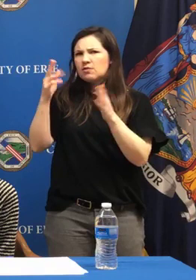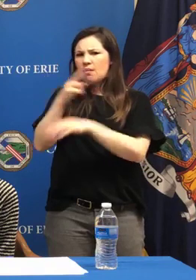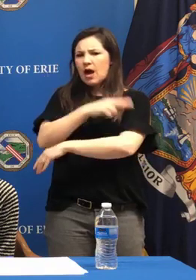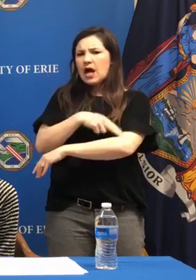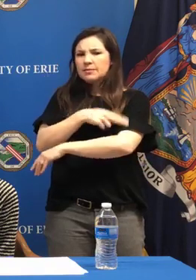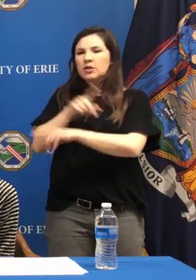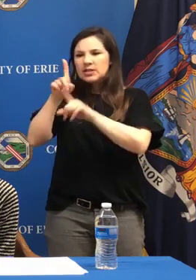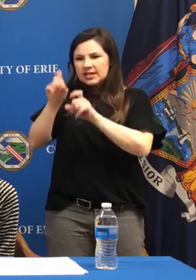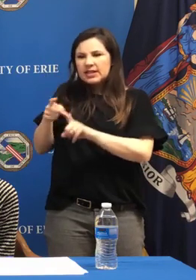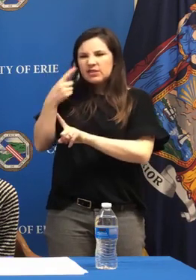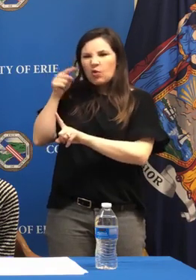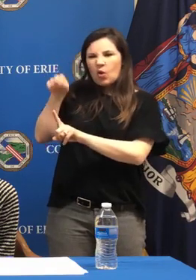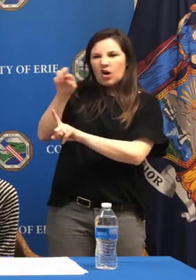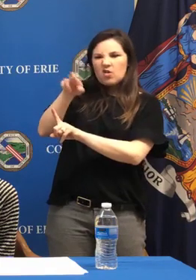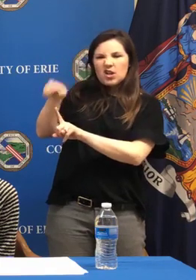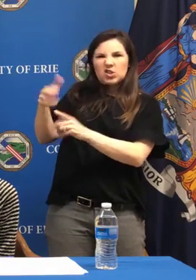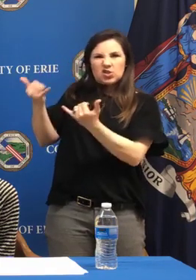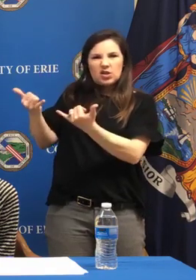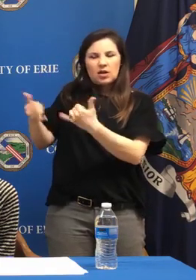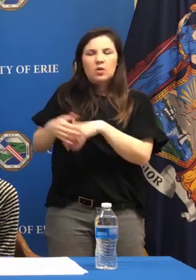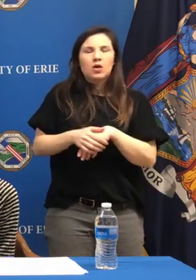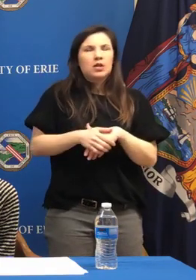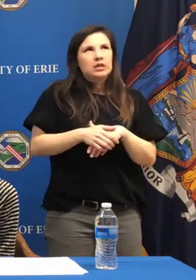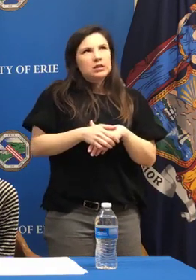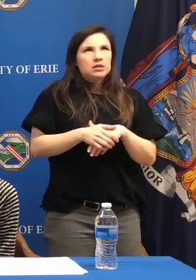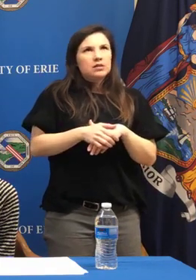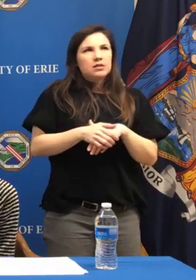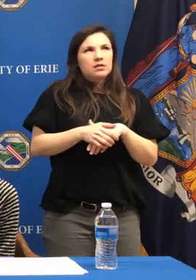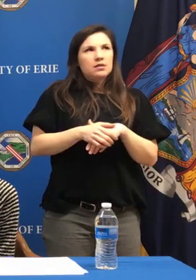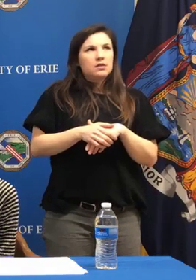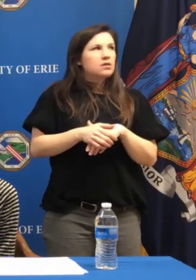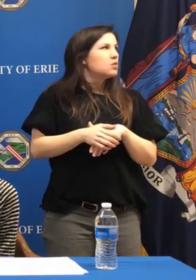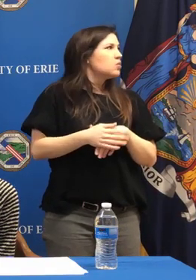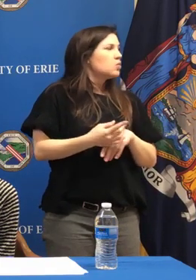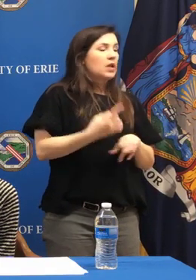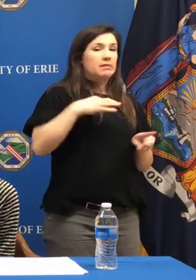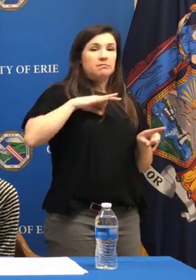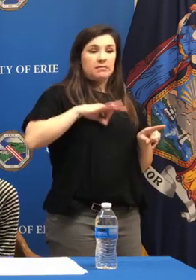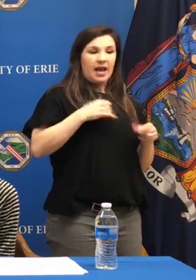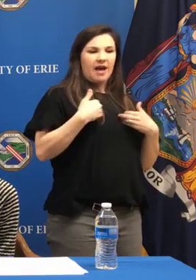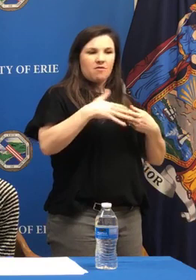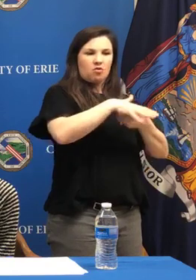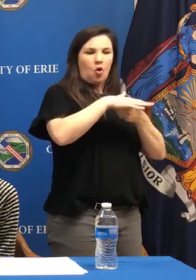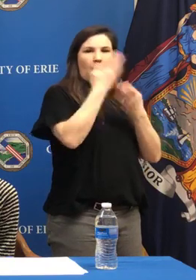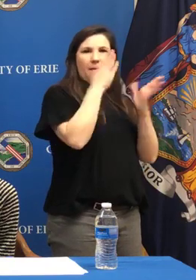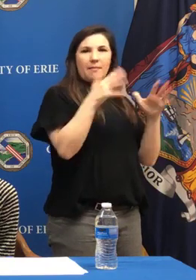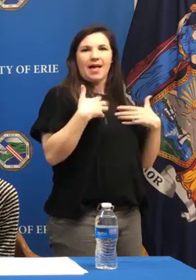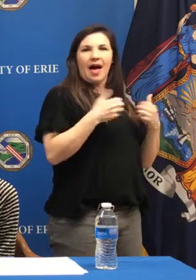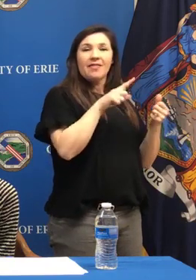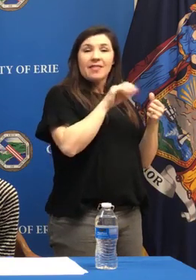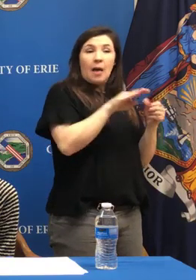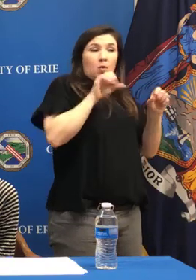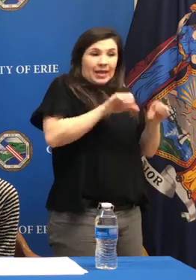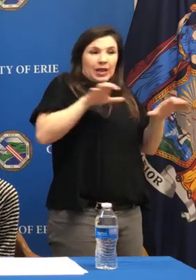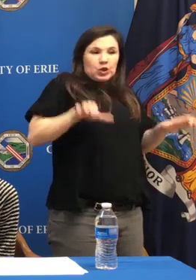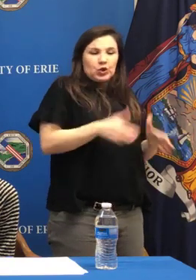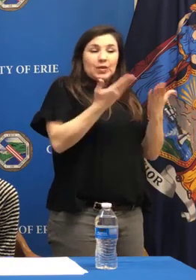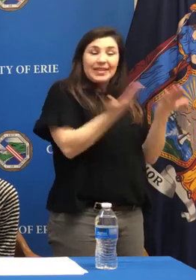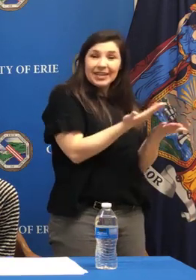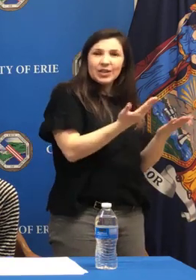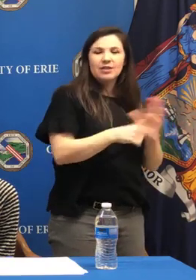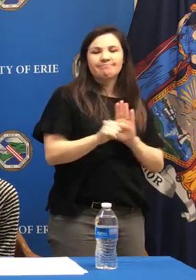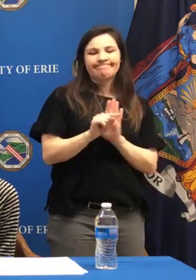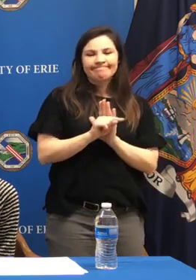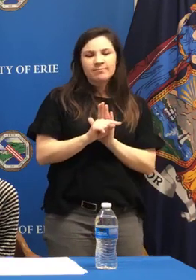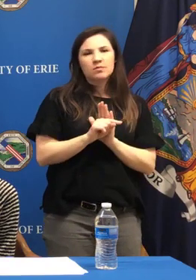primarily all for Monroe. So one of the advantages of having a local public health lab is we can do it here. One of the disadvantages